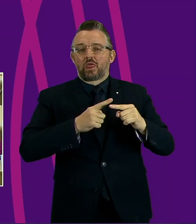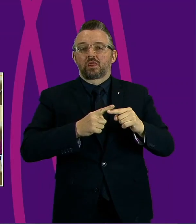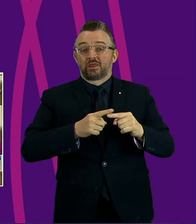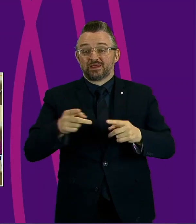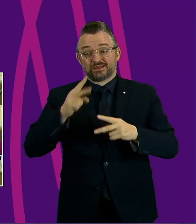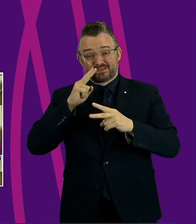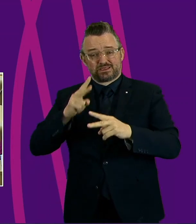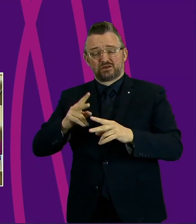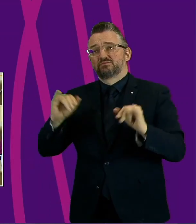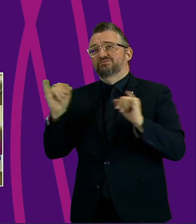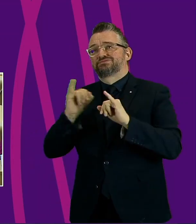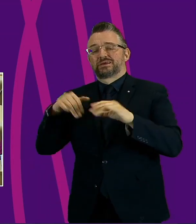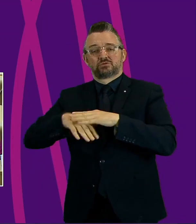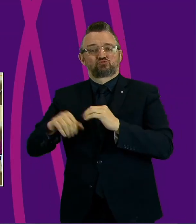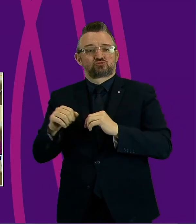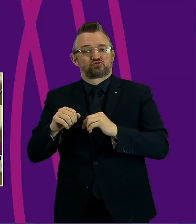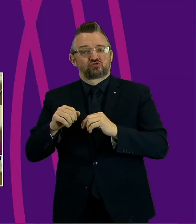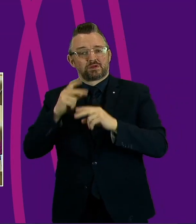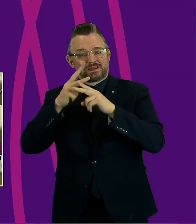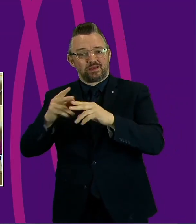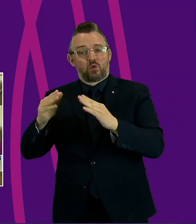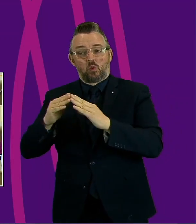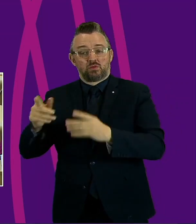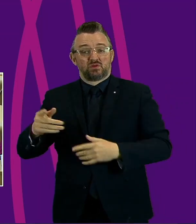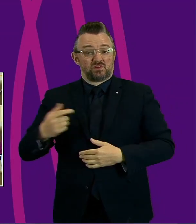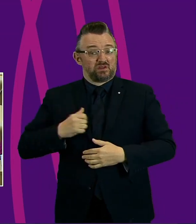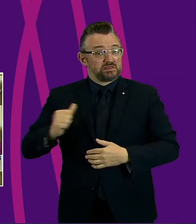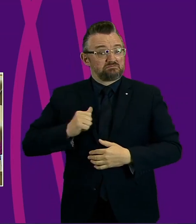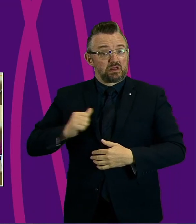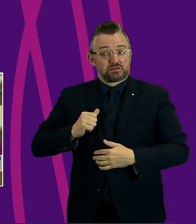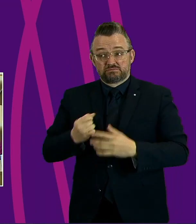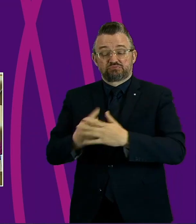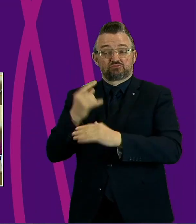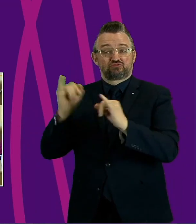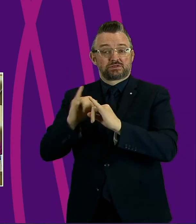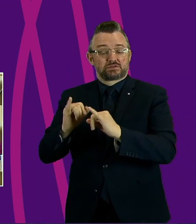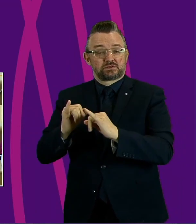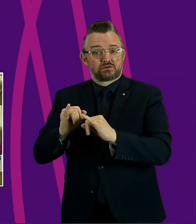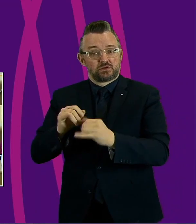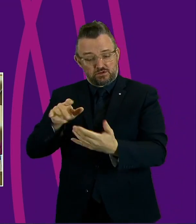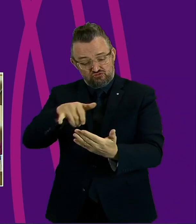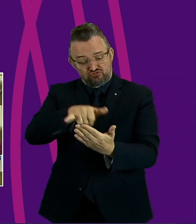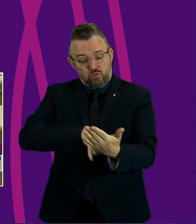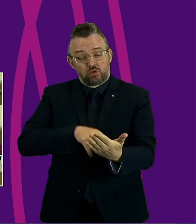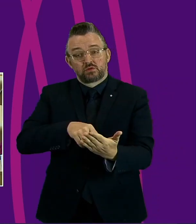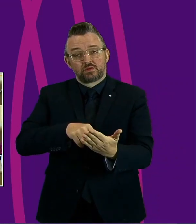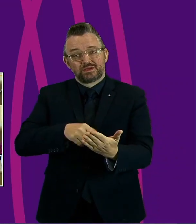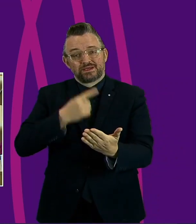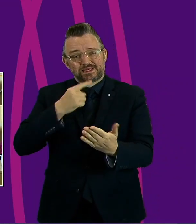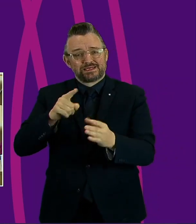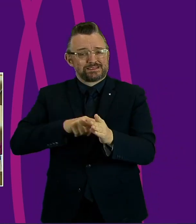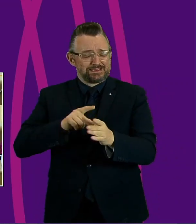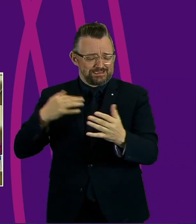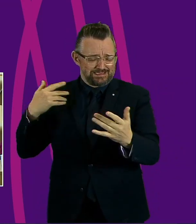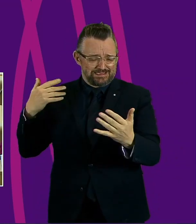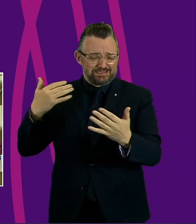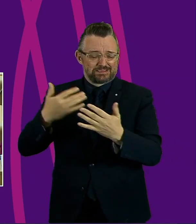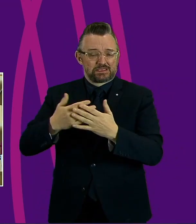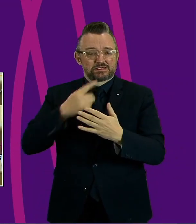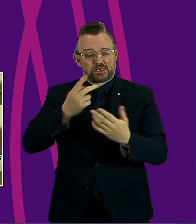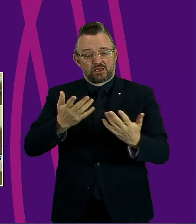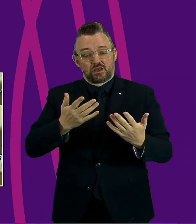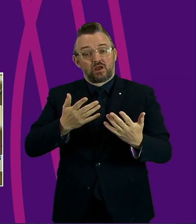care homes as a predictable crisis. It sets out how over years the government has left